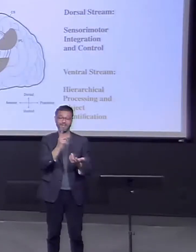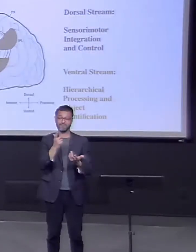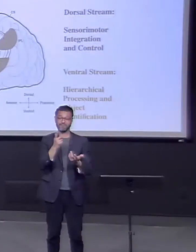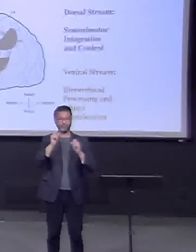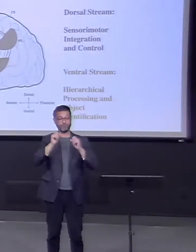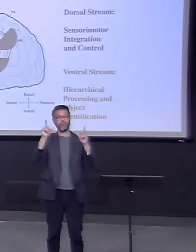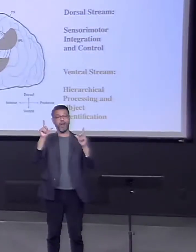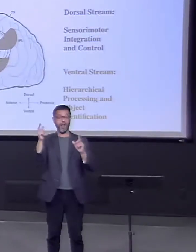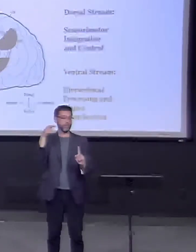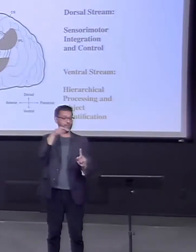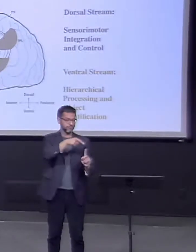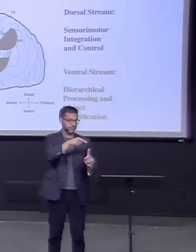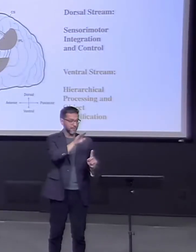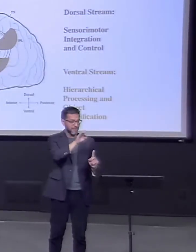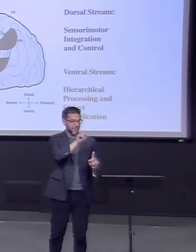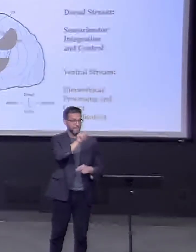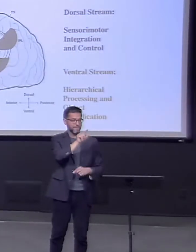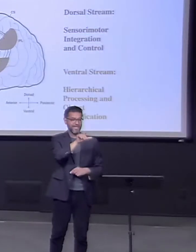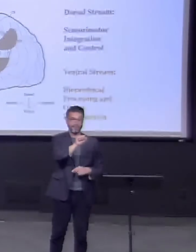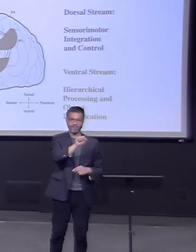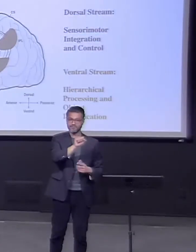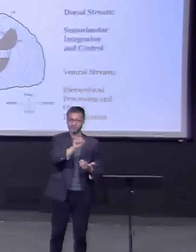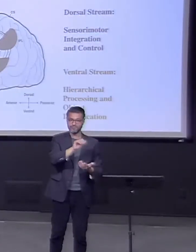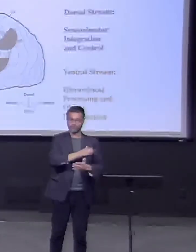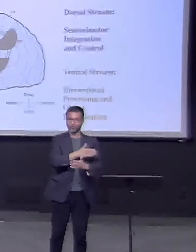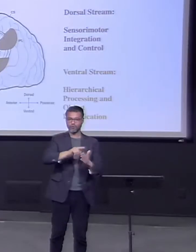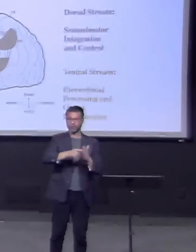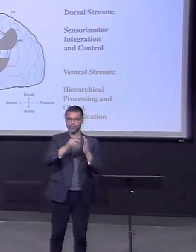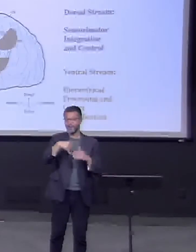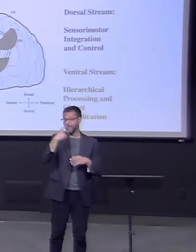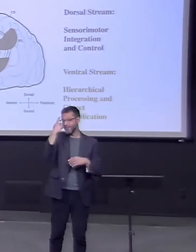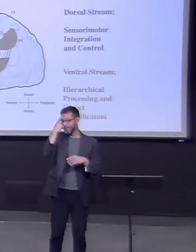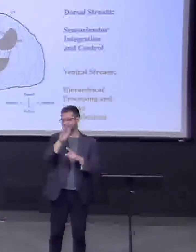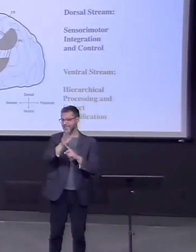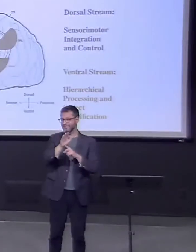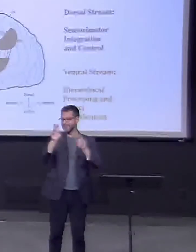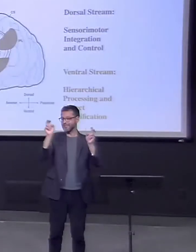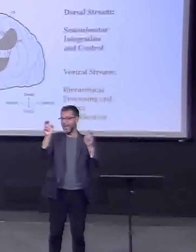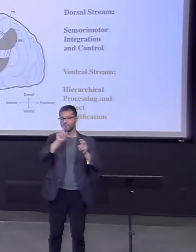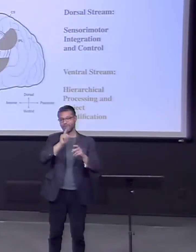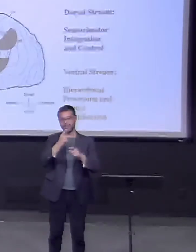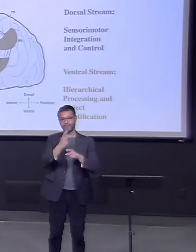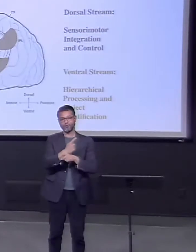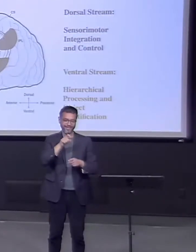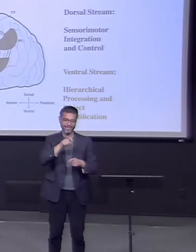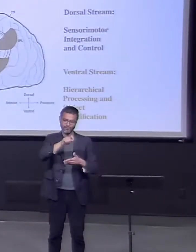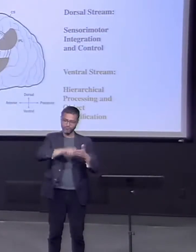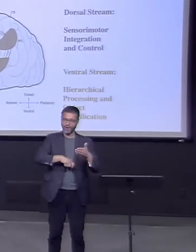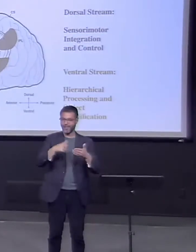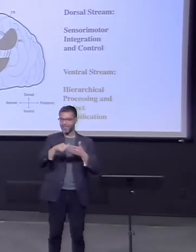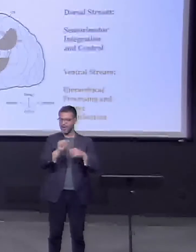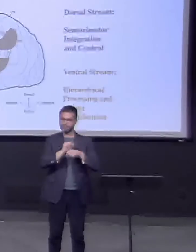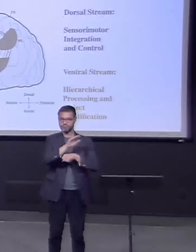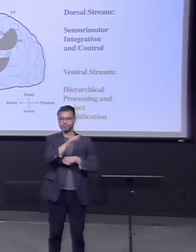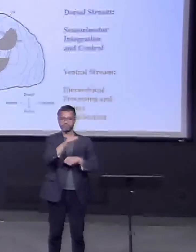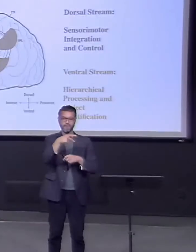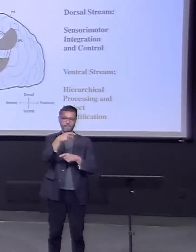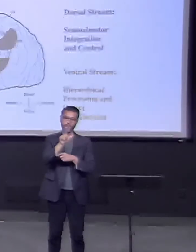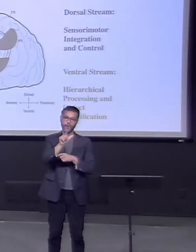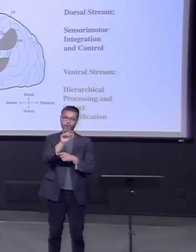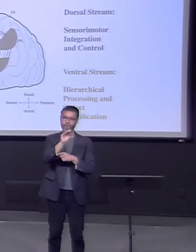observation. That's why I think John Hamilton's title is quite appropriate. I should write a letter to Paul McCartney thanking him